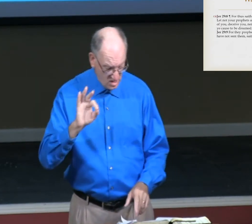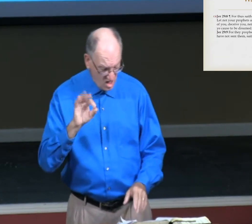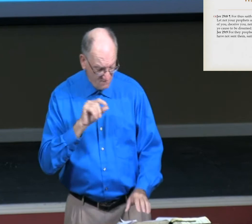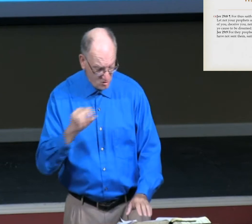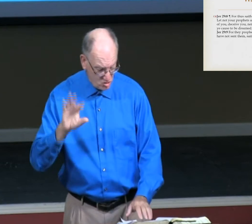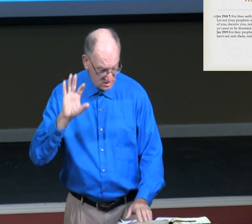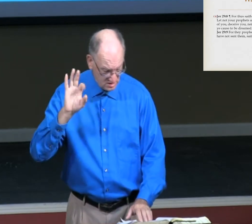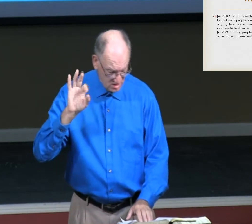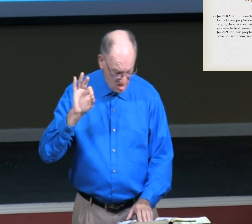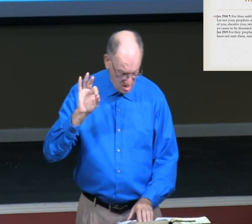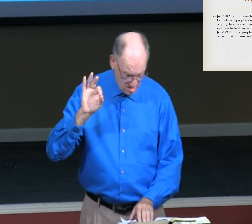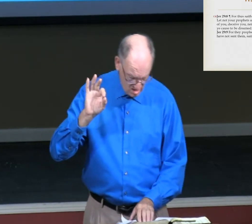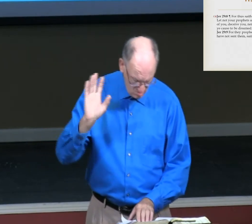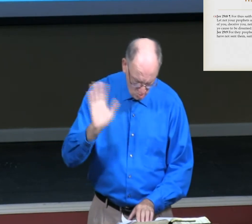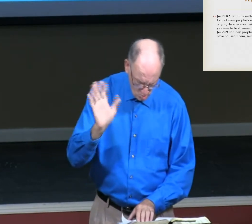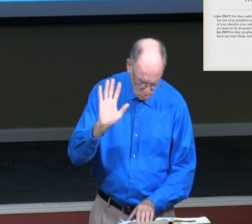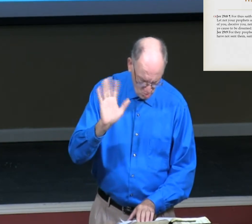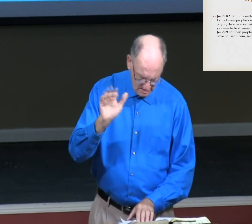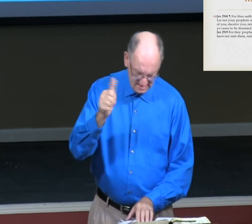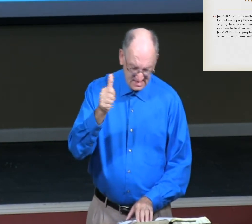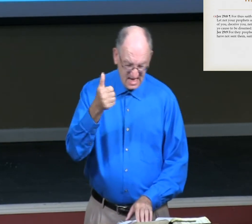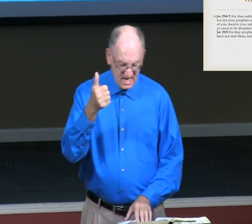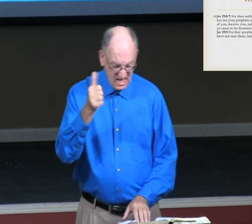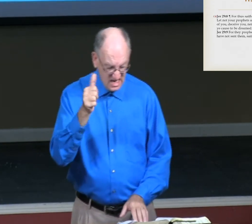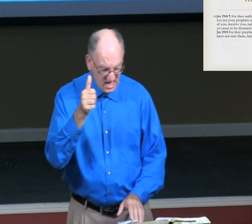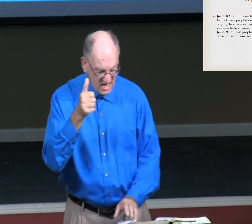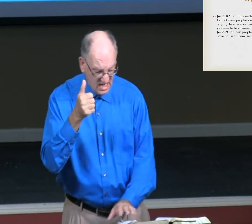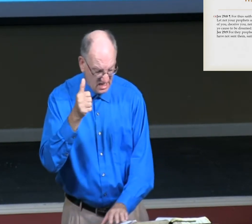Jeremiah chapter 29, verse 9, or I'm sorry, let's go to verse